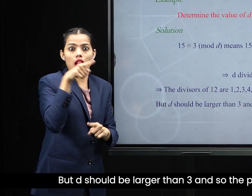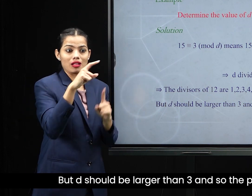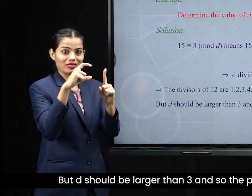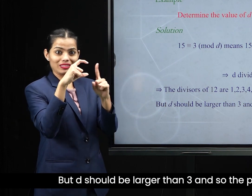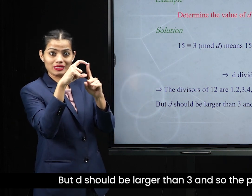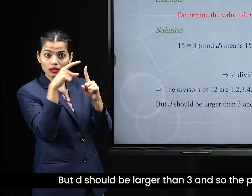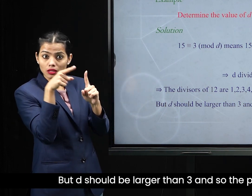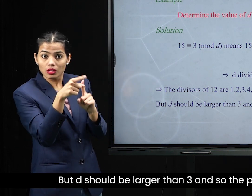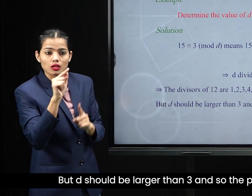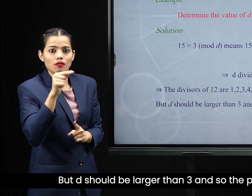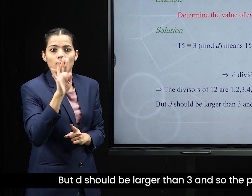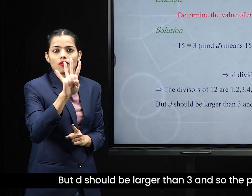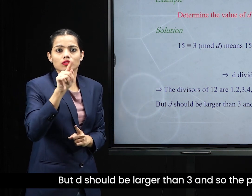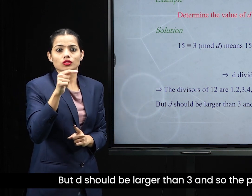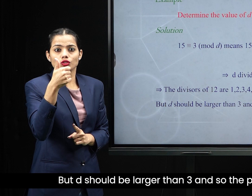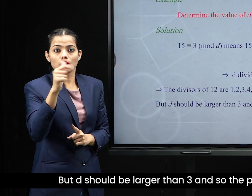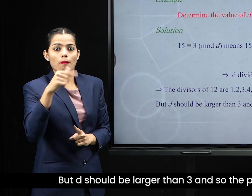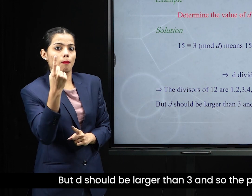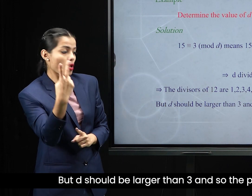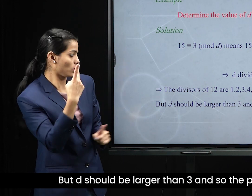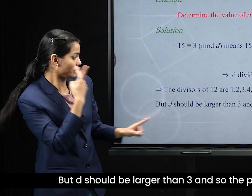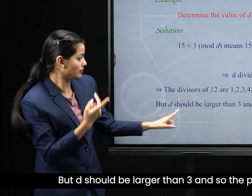6, 12.